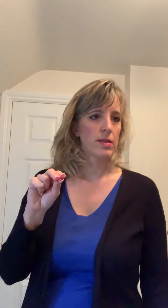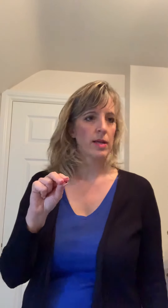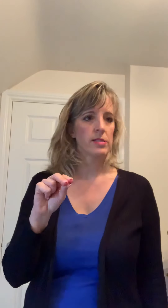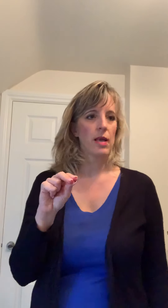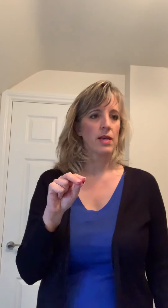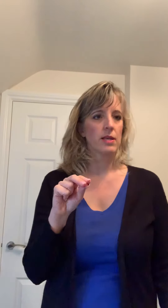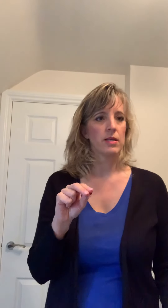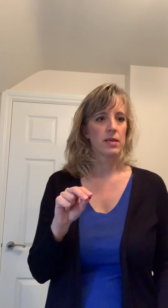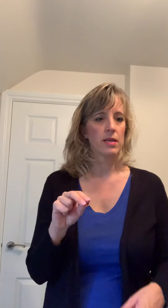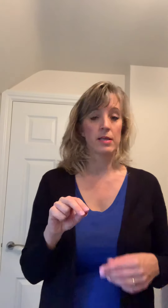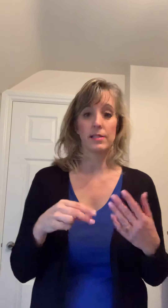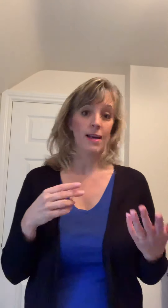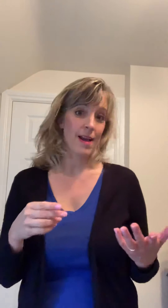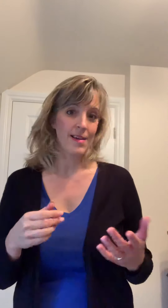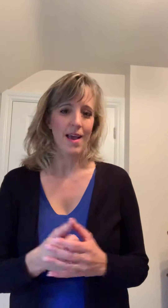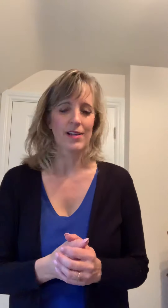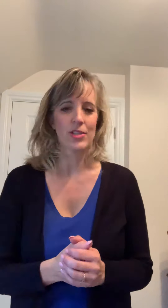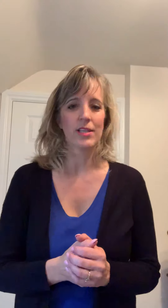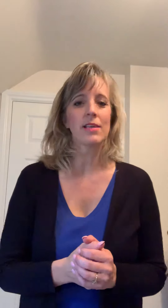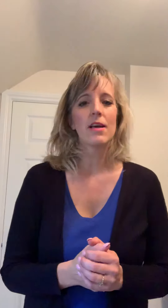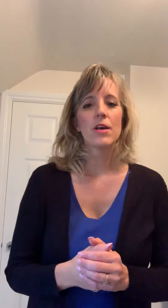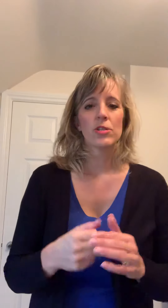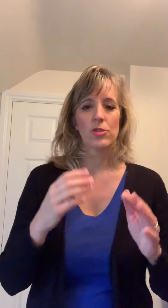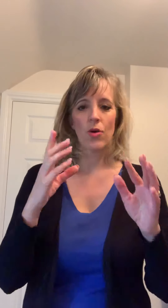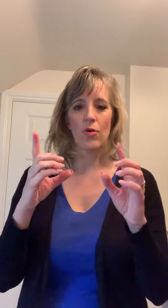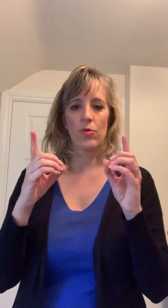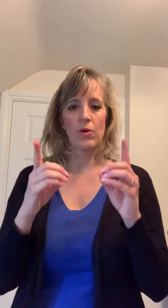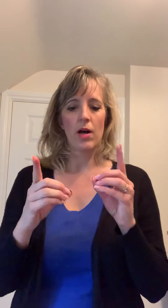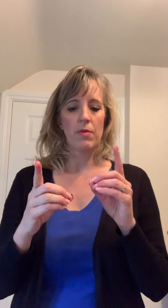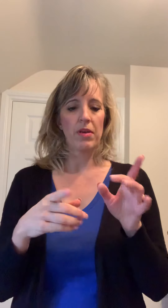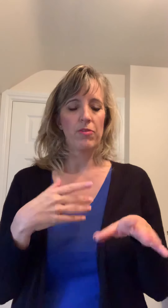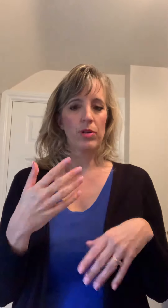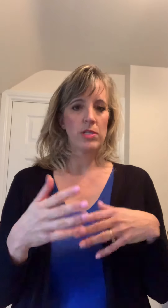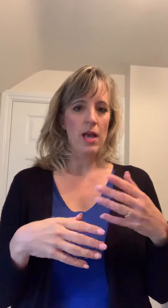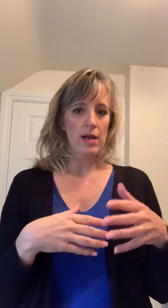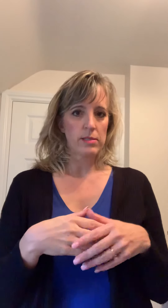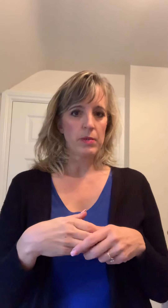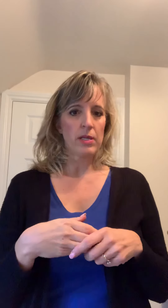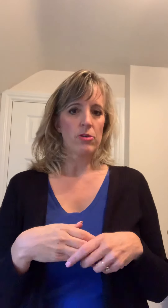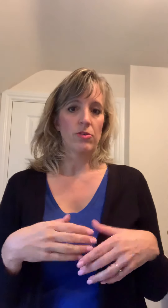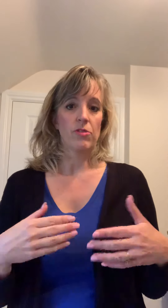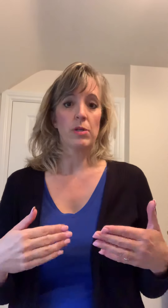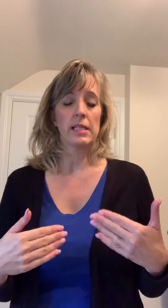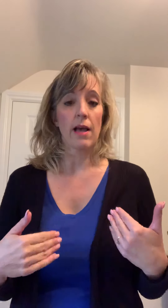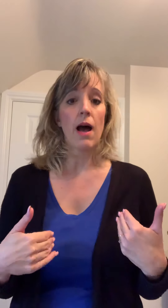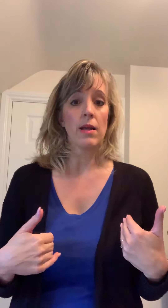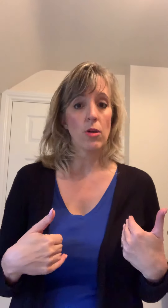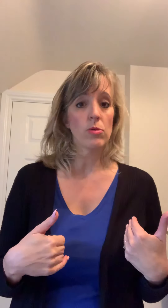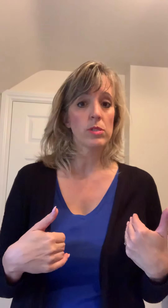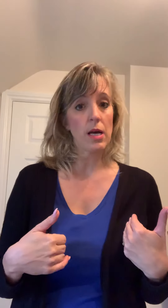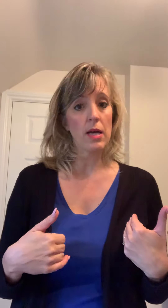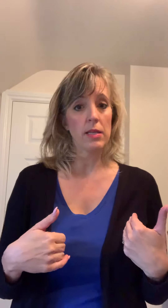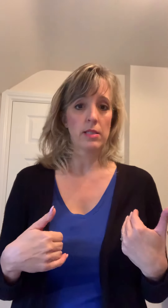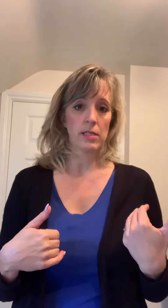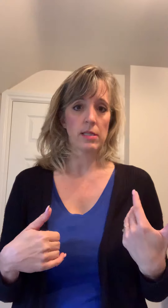next sign is sign, actually. So if you want to ask somebody, or if you want to say, I know sign, like sign,